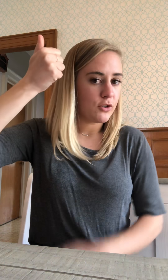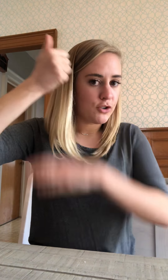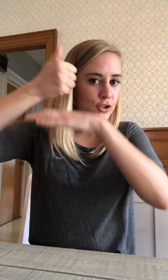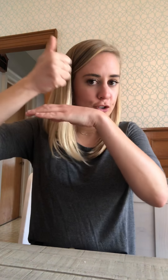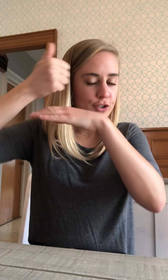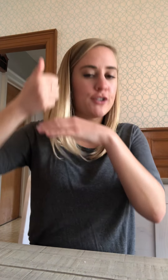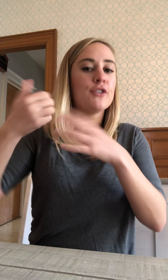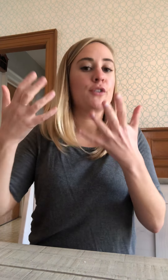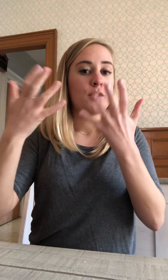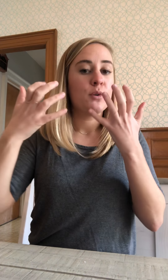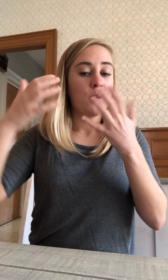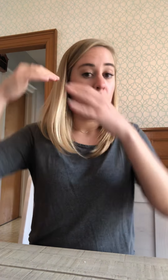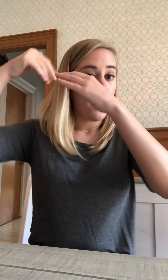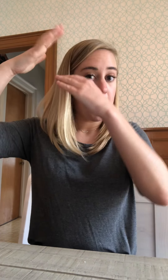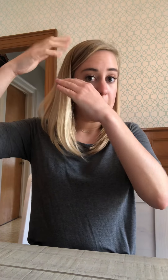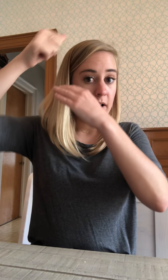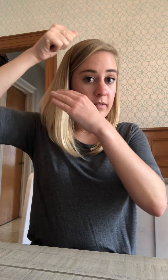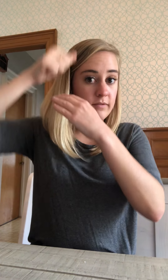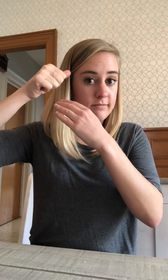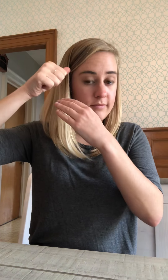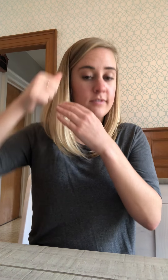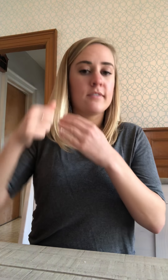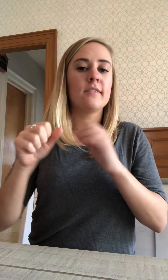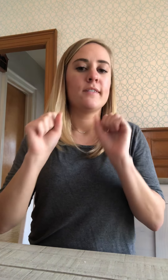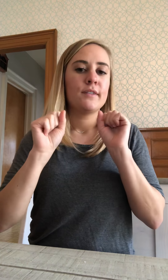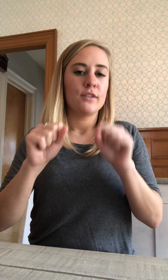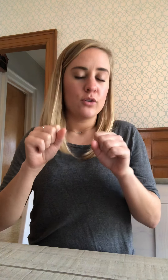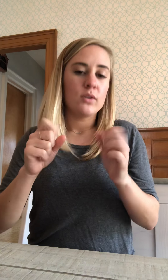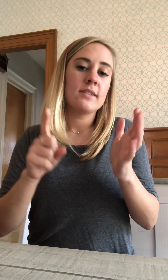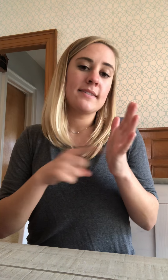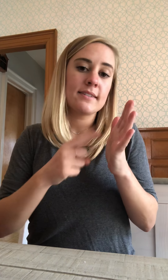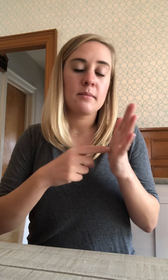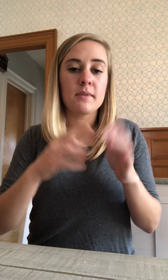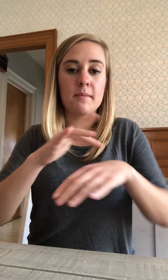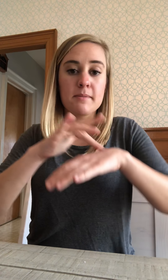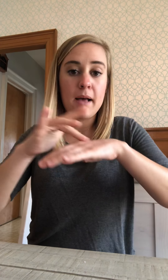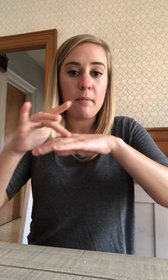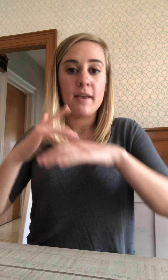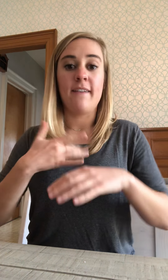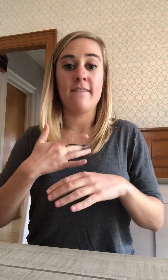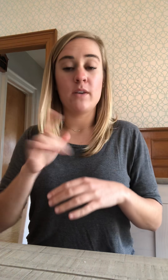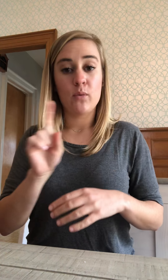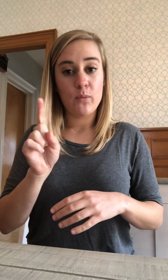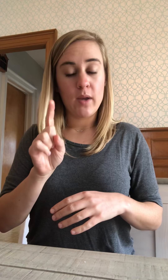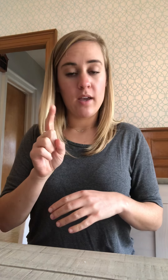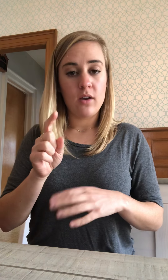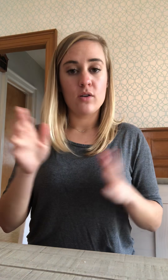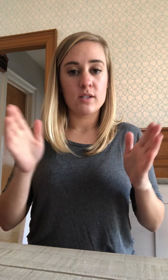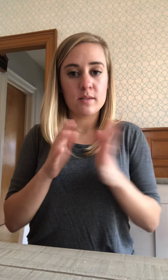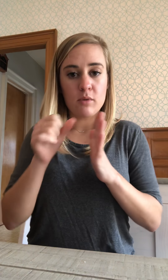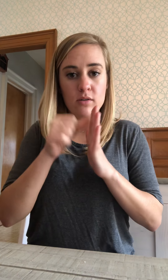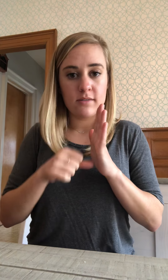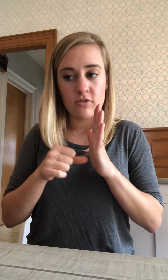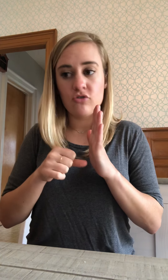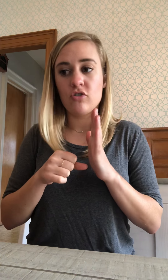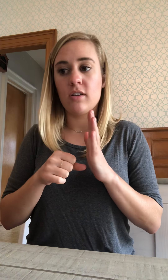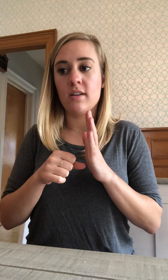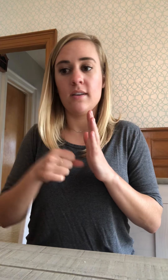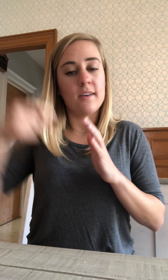that artery. You can often palpate it, not always, but usually. You make a small incision up there and slide an instrument through